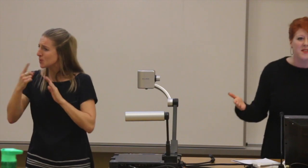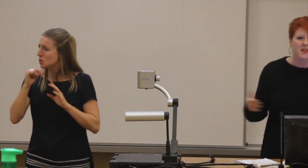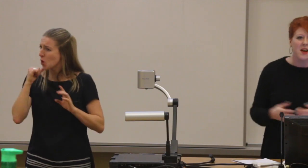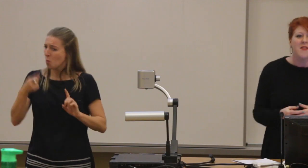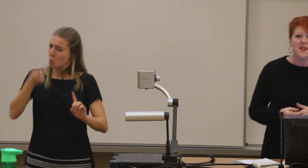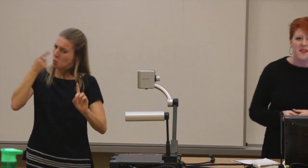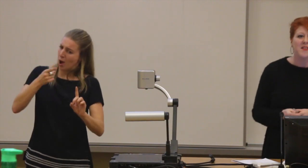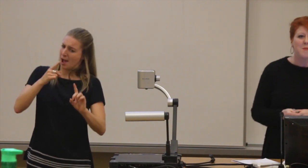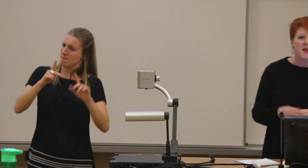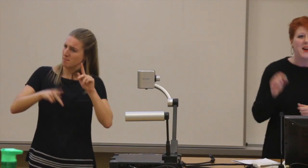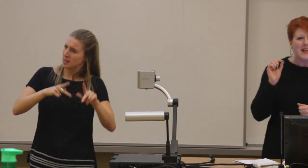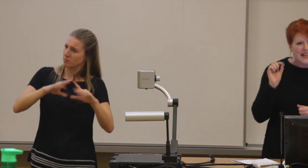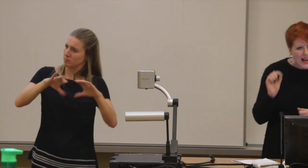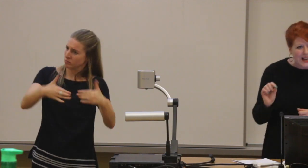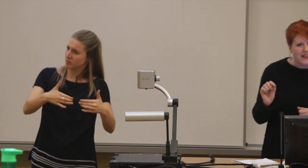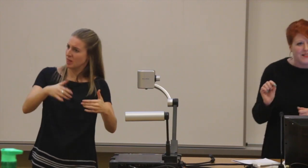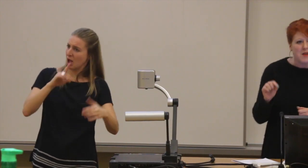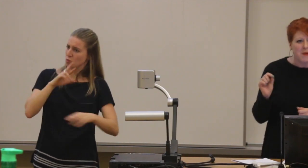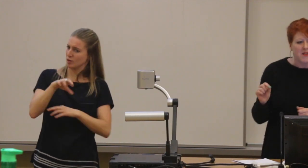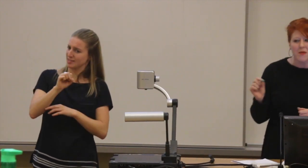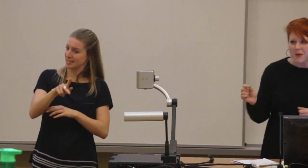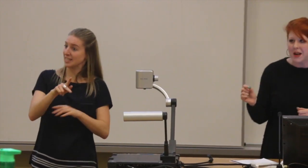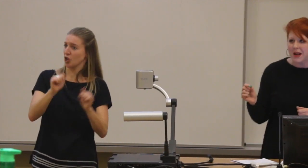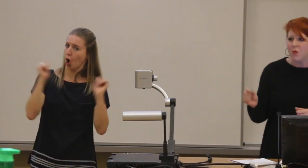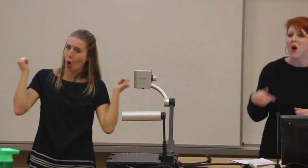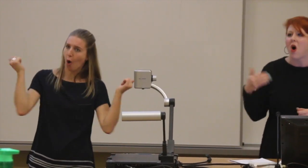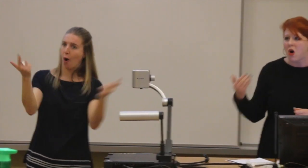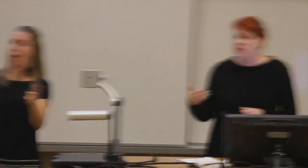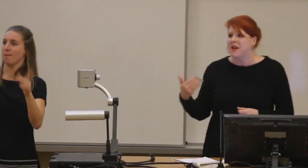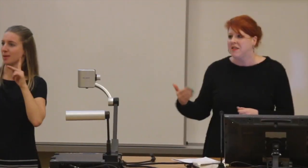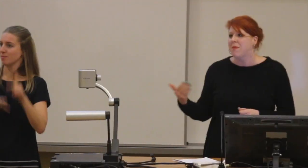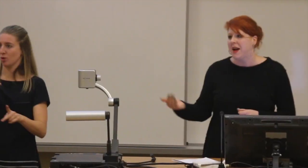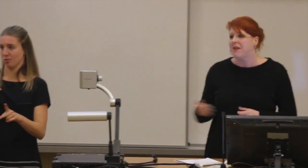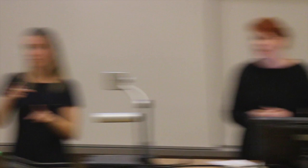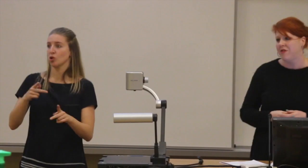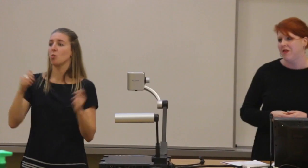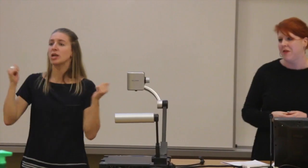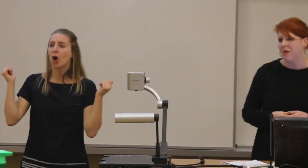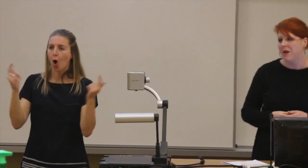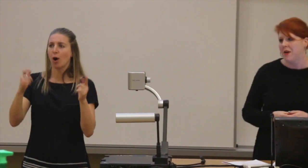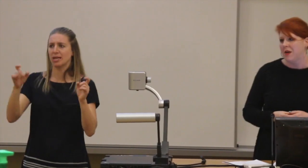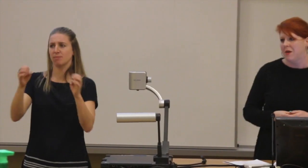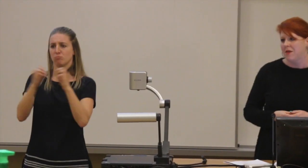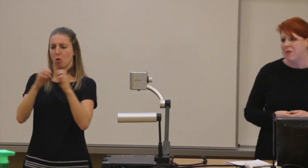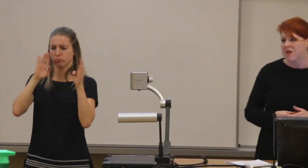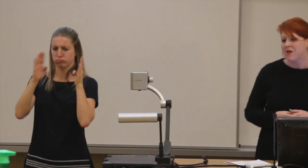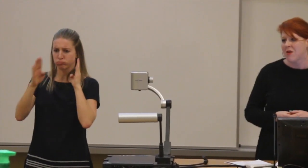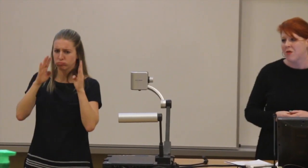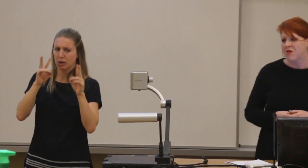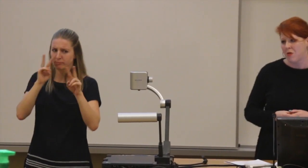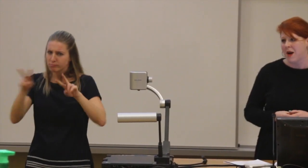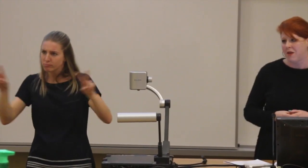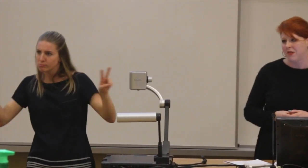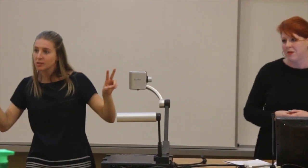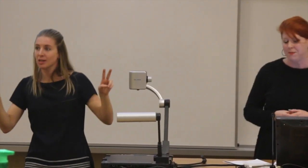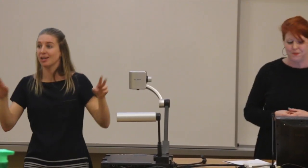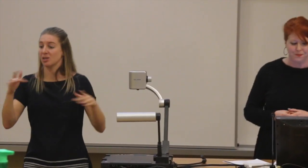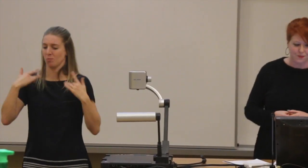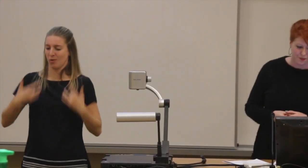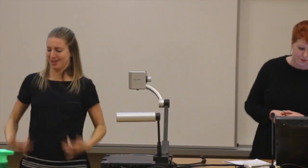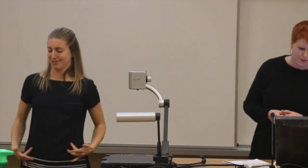at risk. This is something, again, and it bears repeating, we all need to pay attention to. Depression knows no